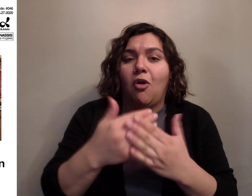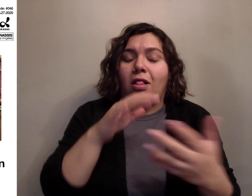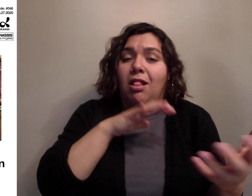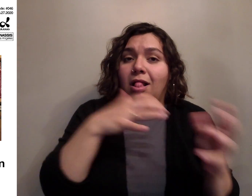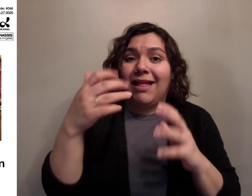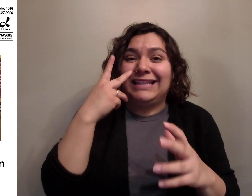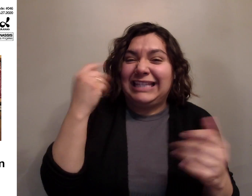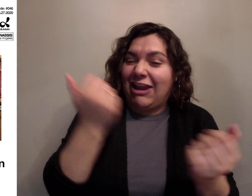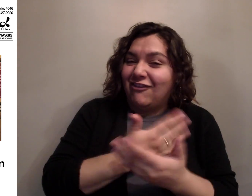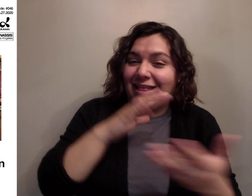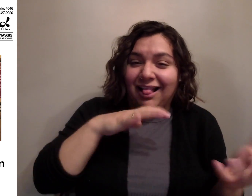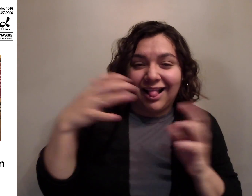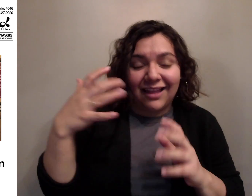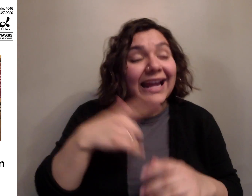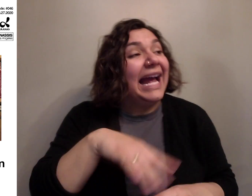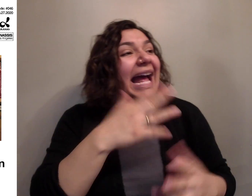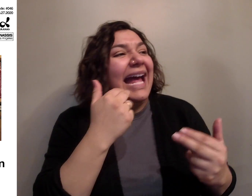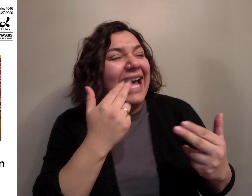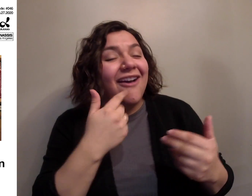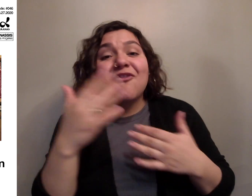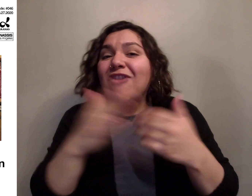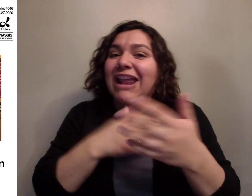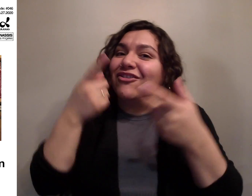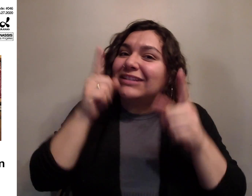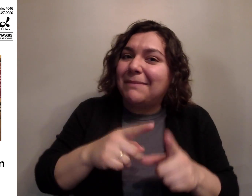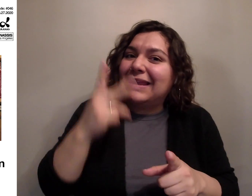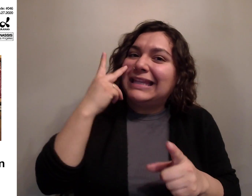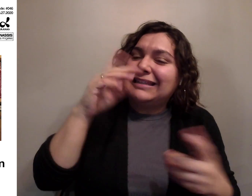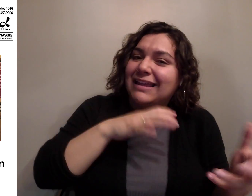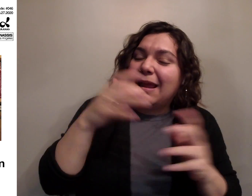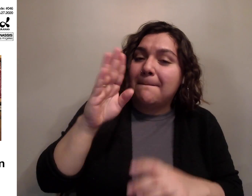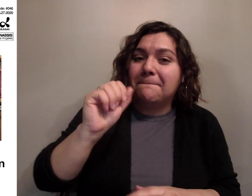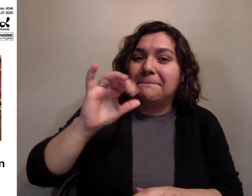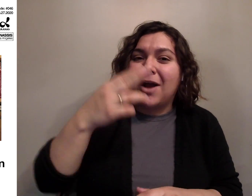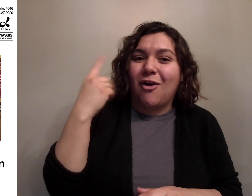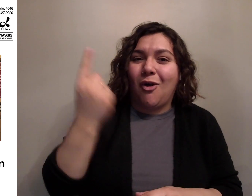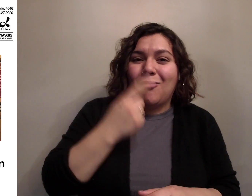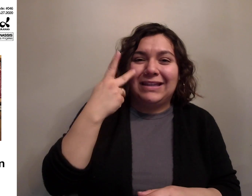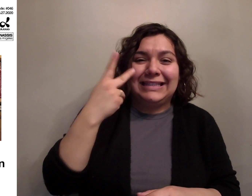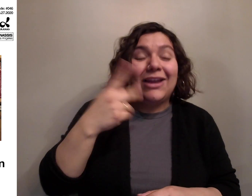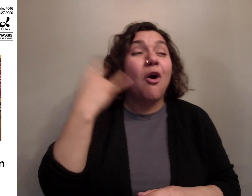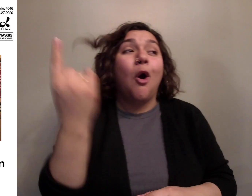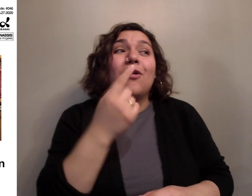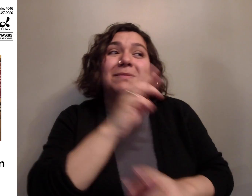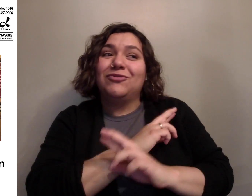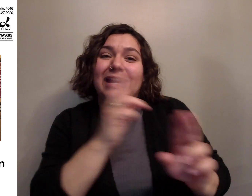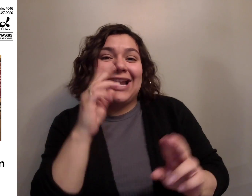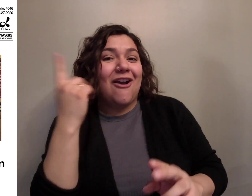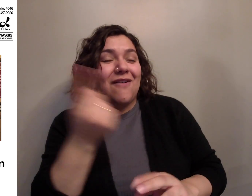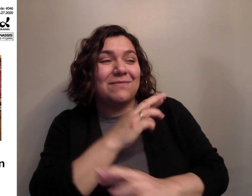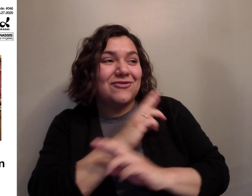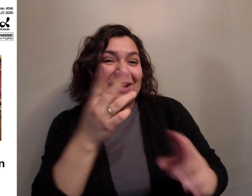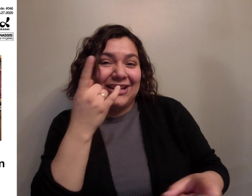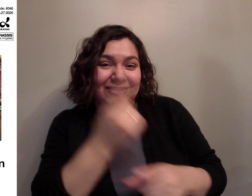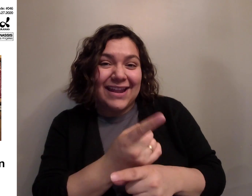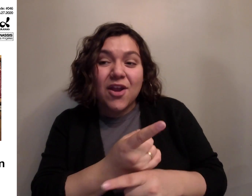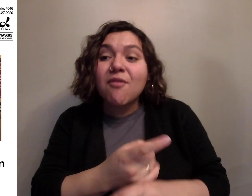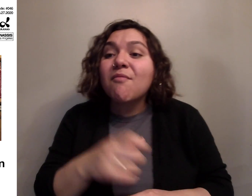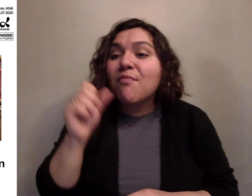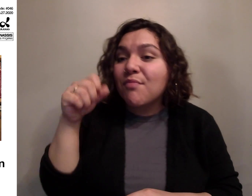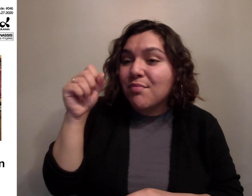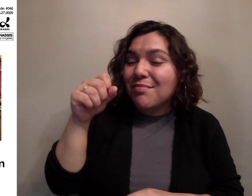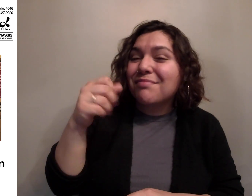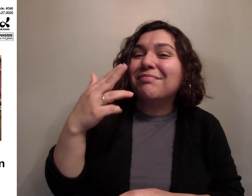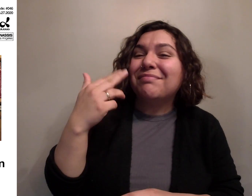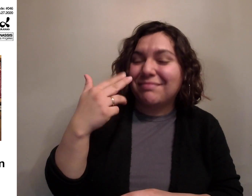they see every catastrophe coming in advance. No matter what is happening, we'll always be ready. We'll